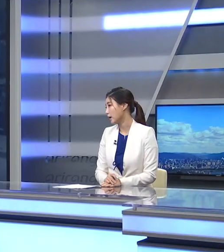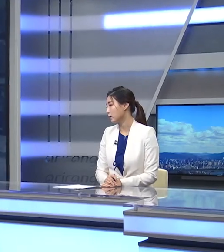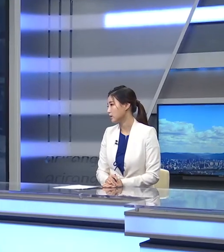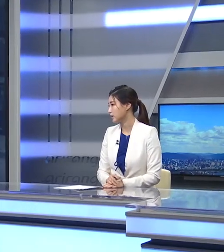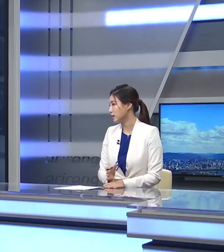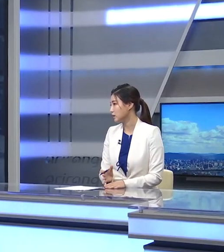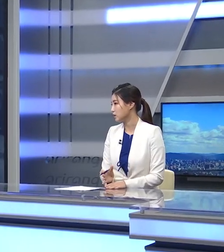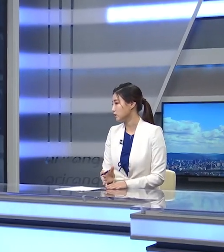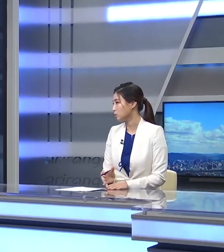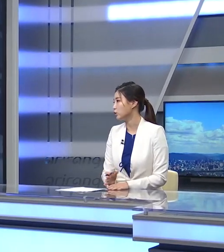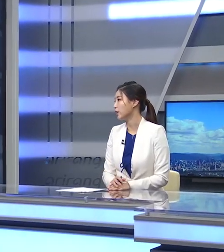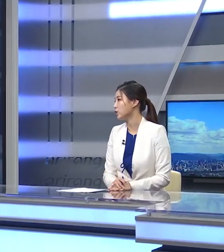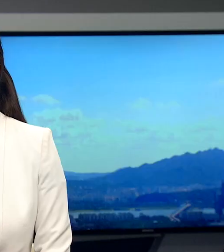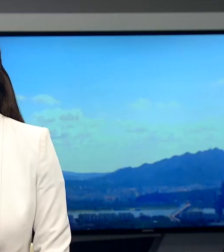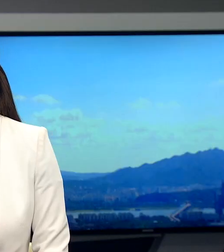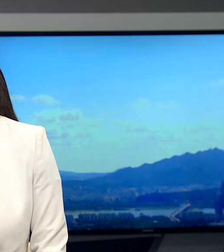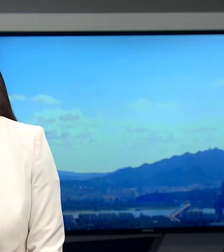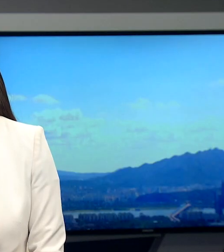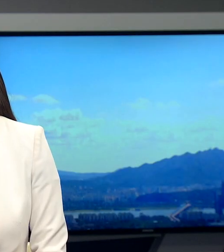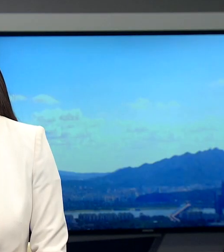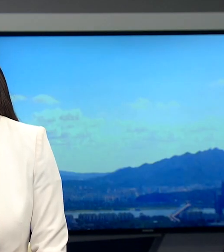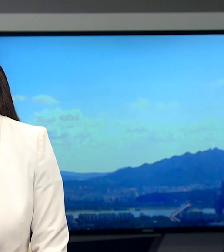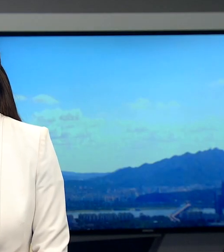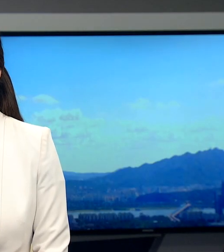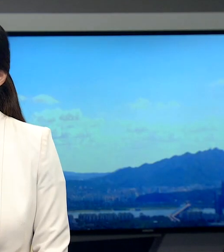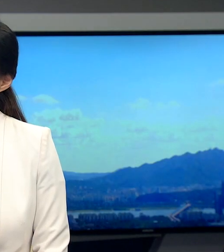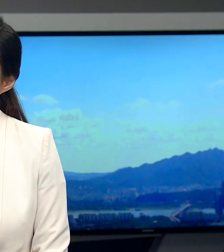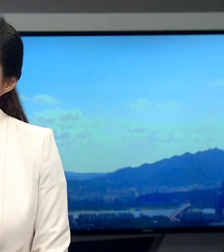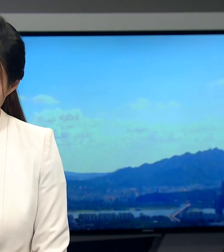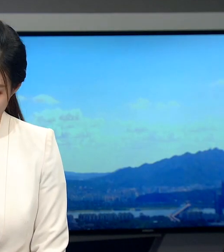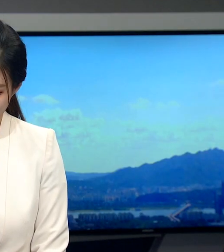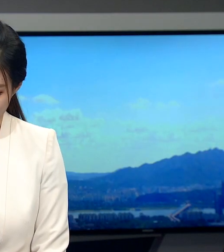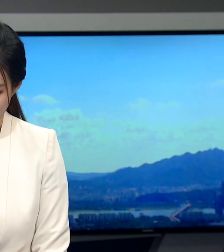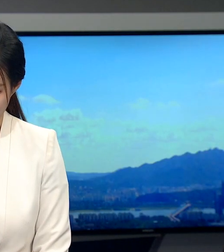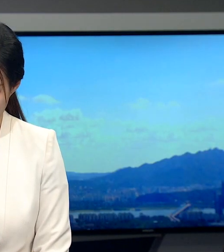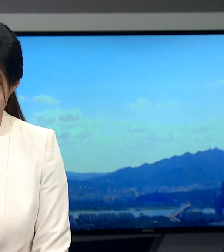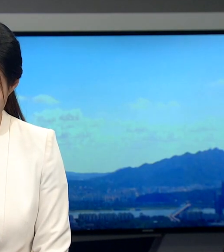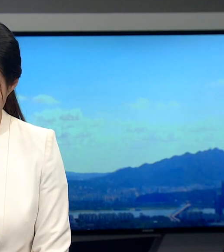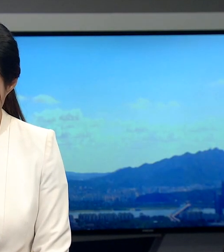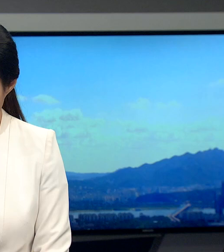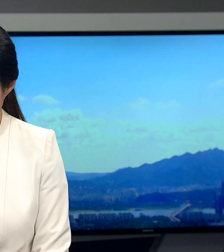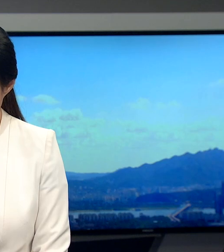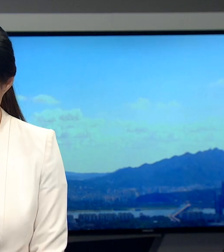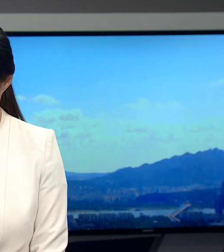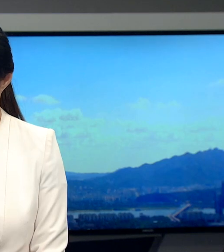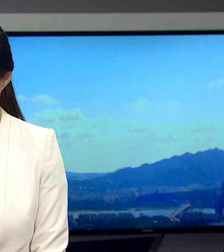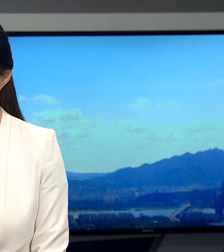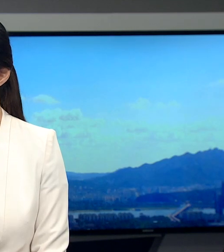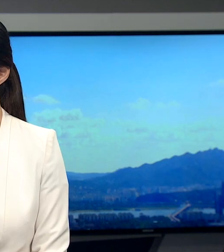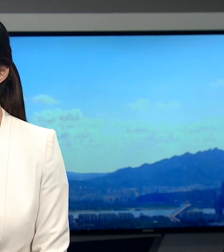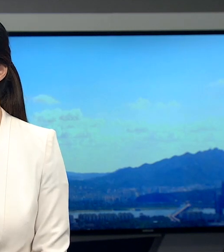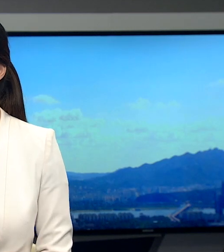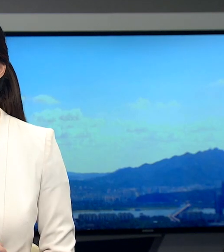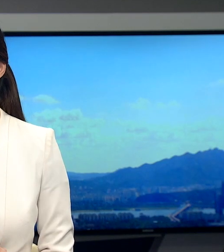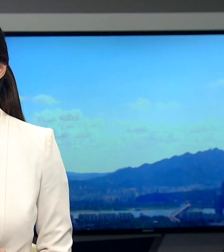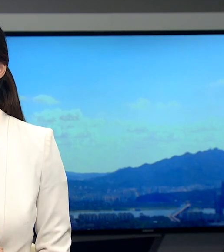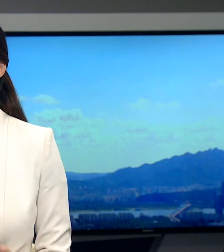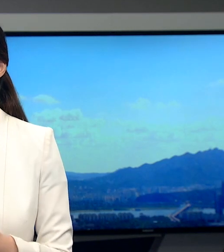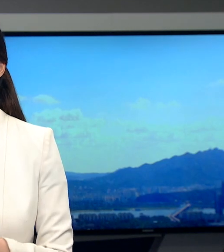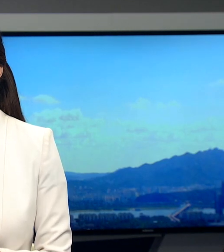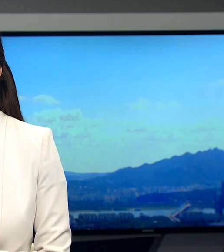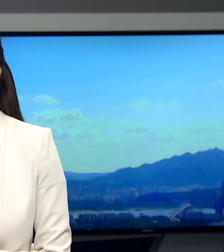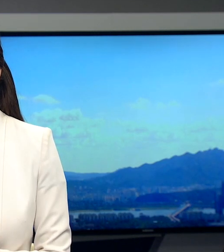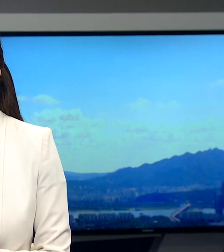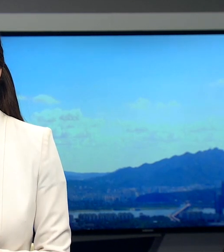He cited a WHO report that said children under the age of 10, first off, had an infection